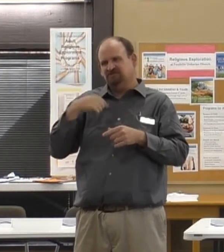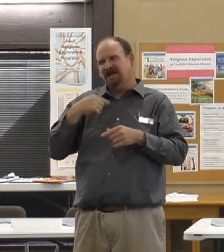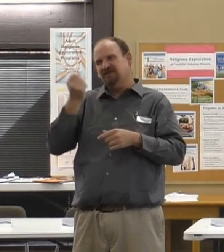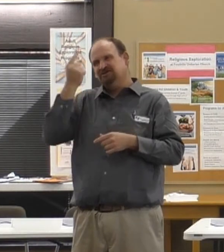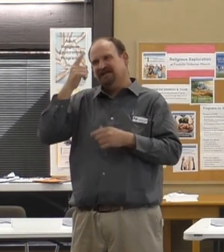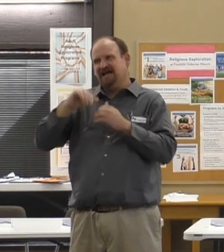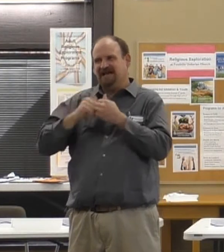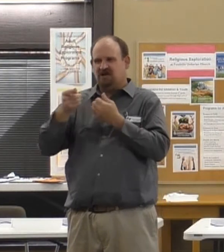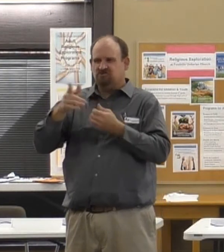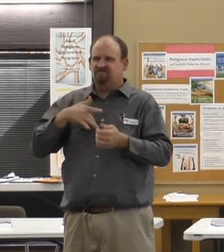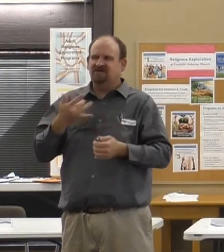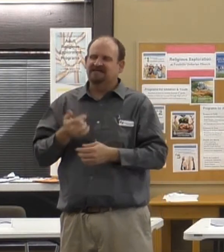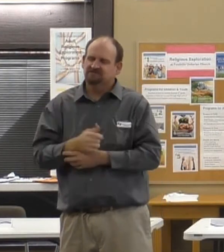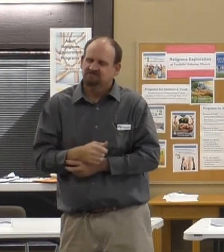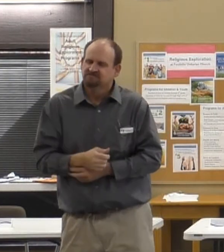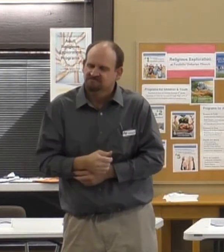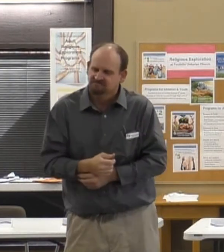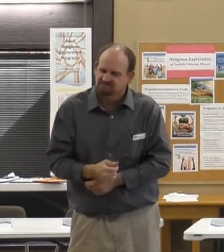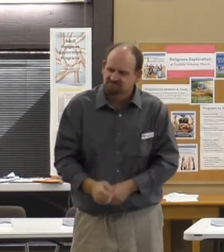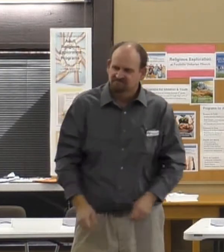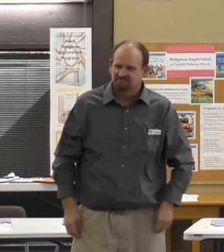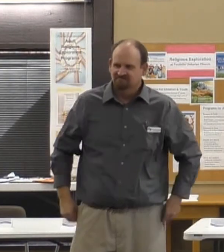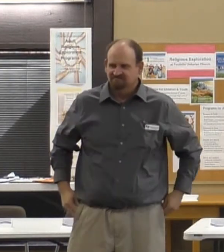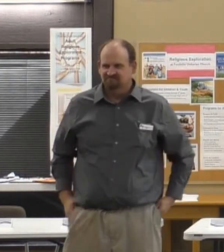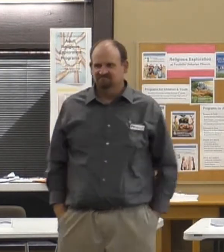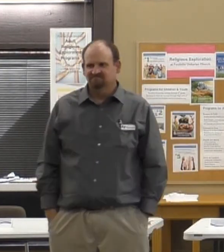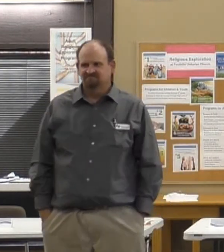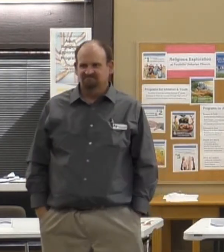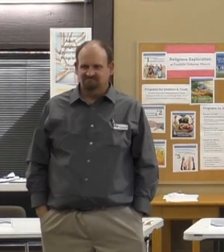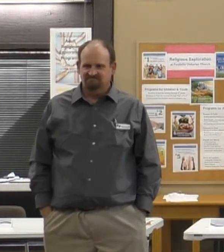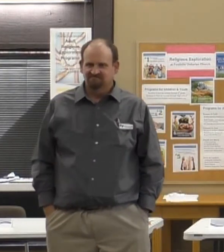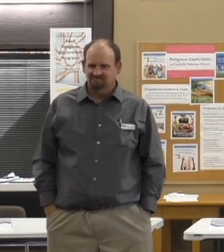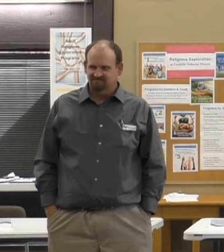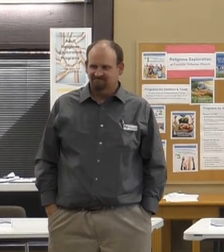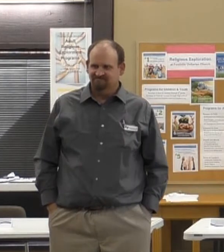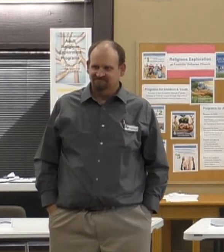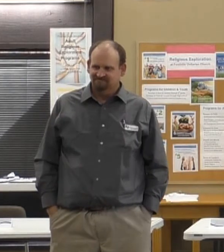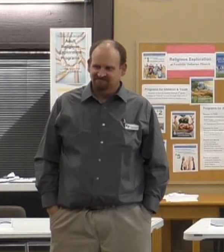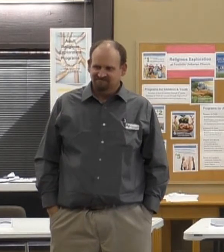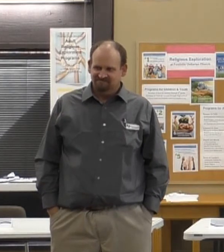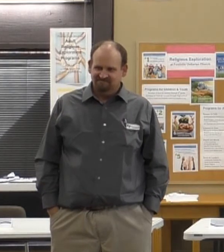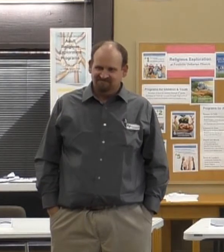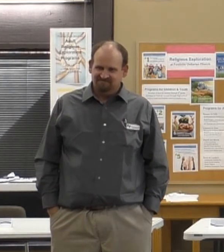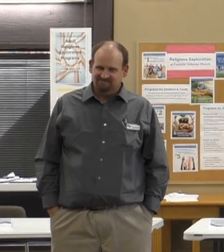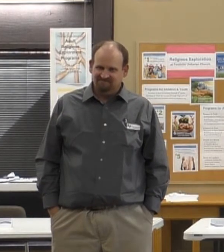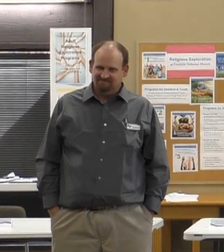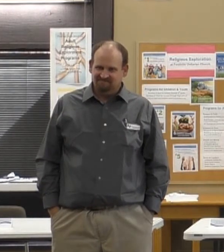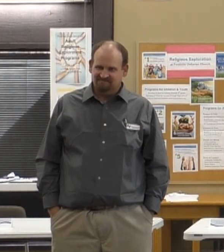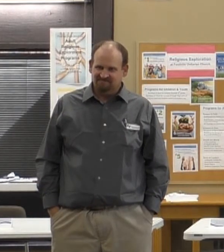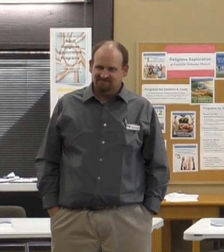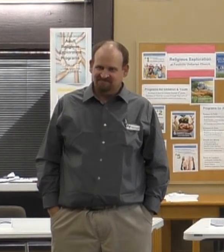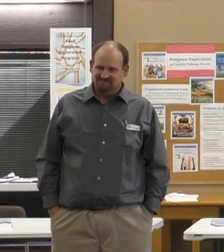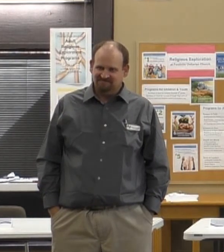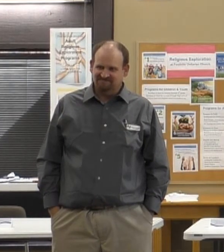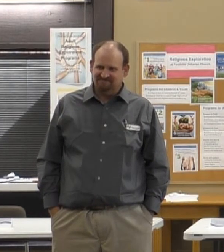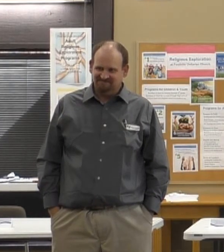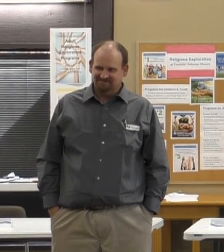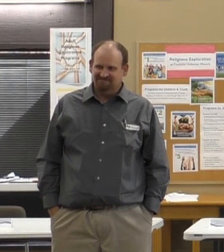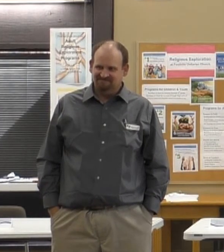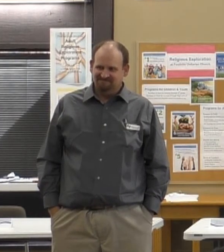vet. And so I understand the confidentiality on both sides. And so I do understand how you your perspective on